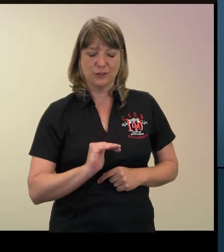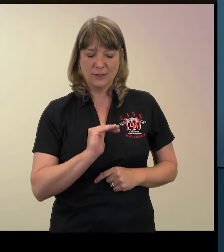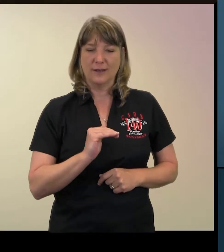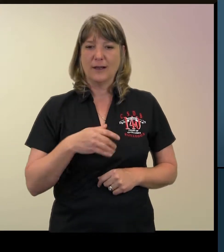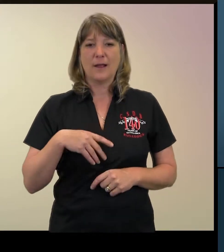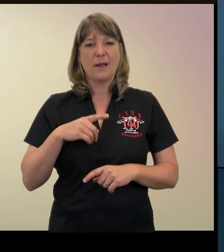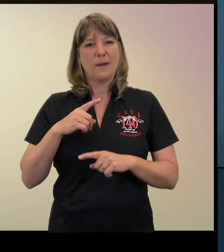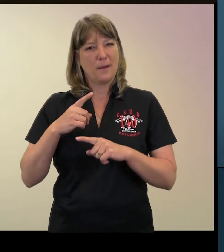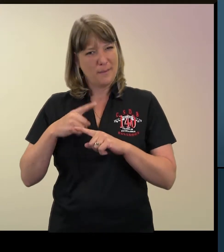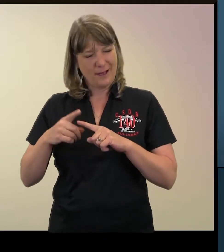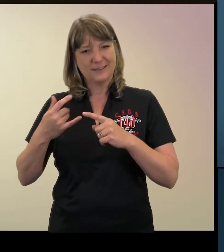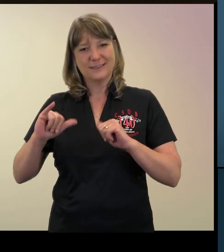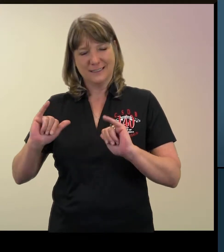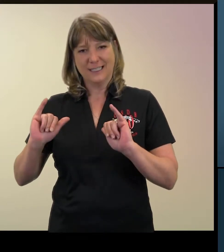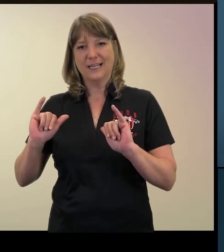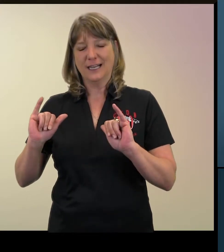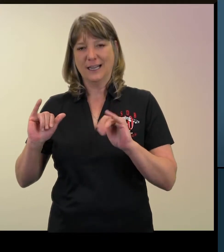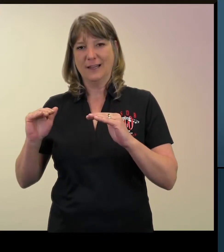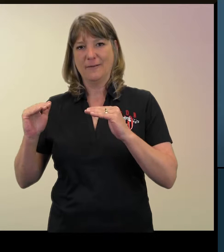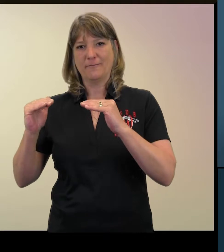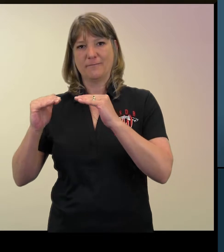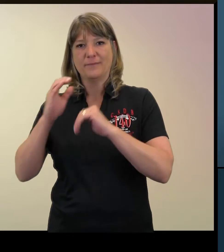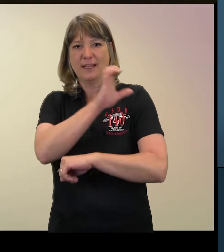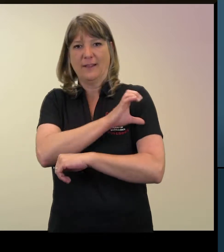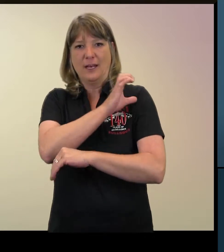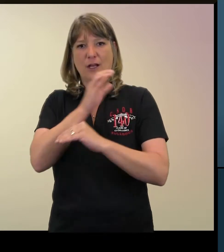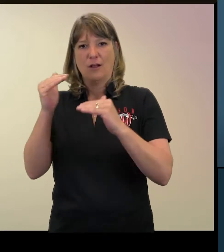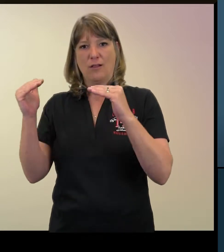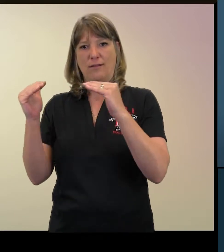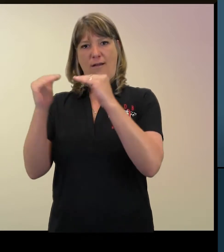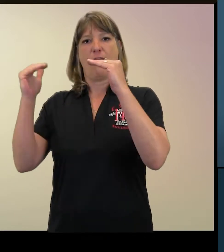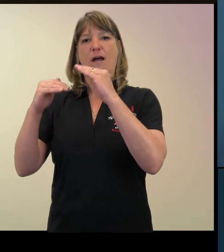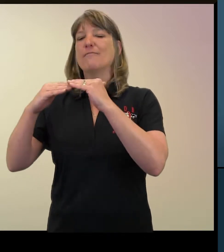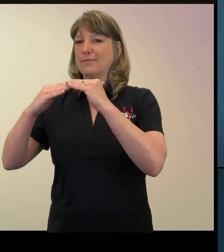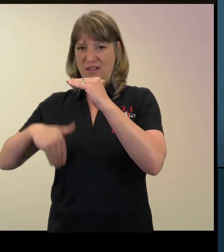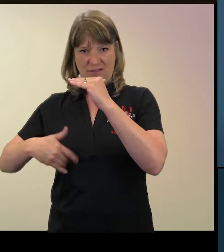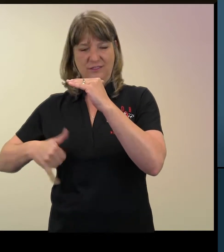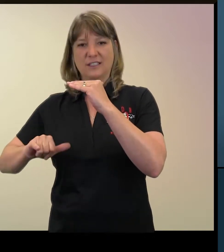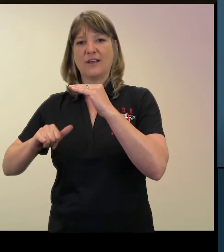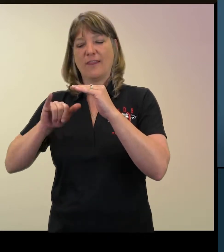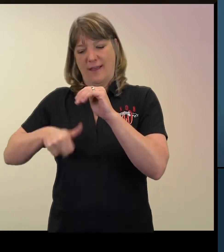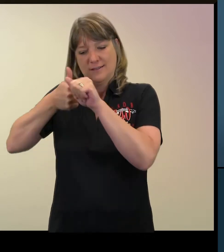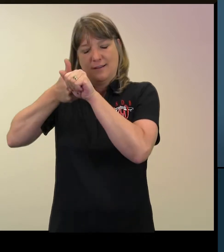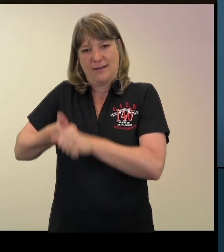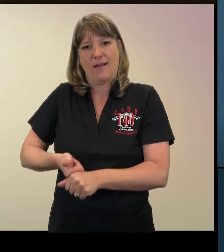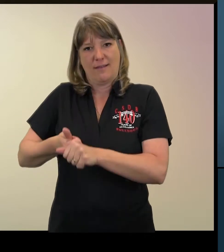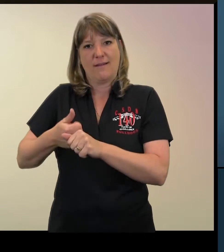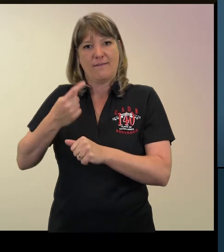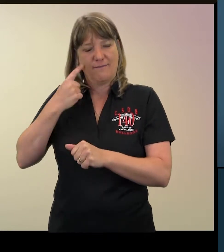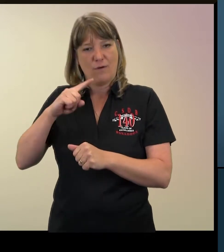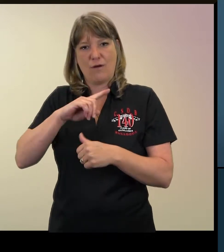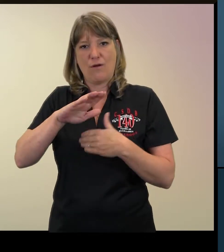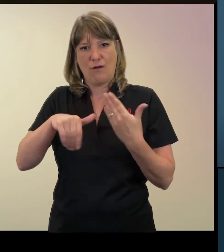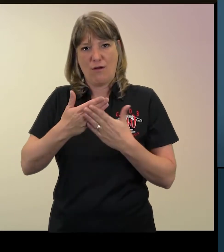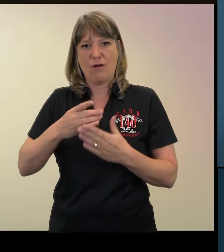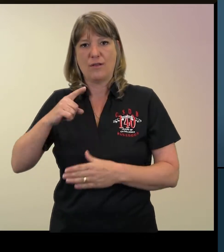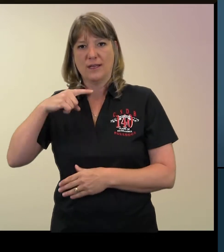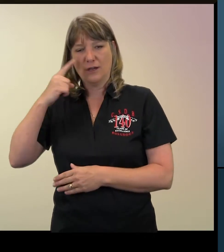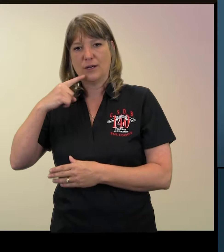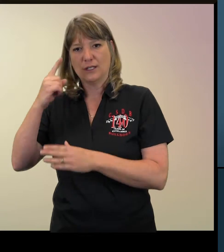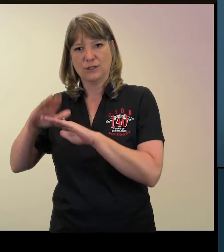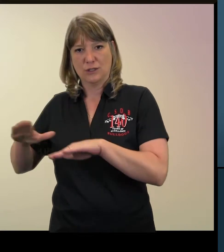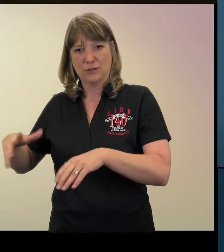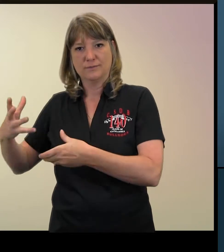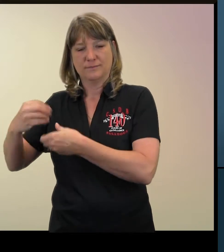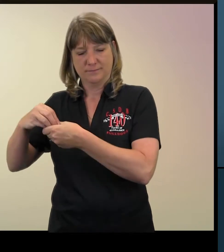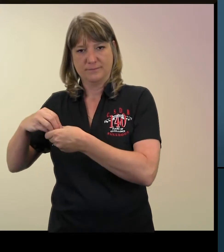hearing, but still is falling below that clinical cutoff that's used as a guideline for autism referral